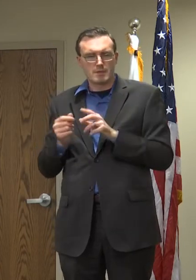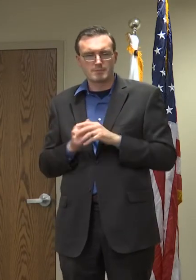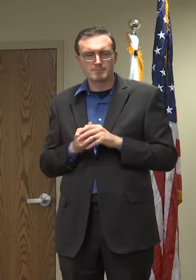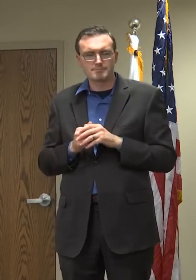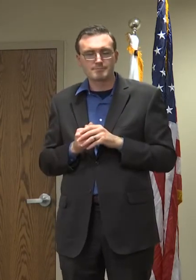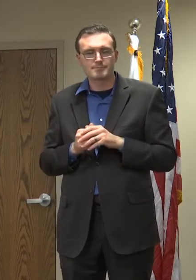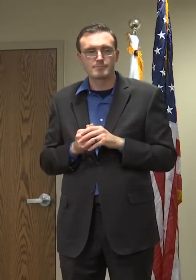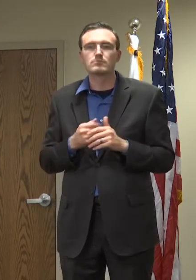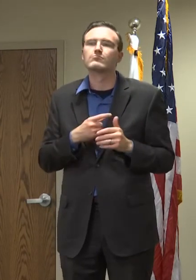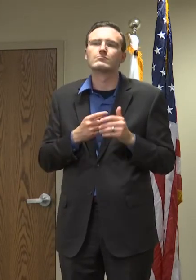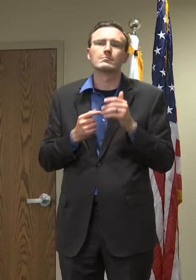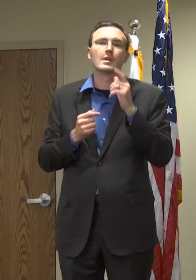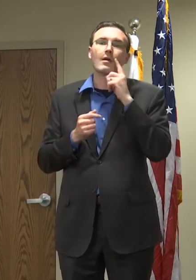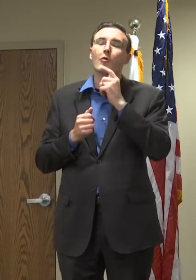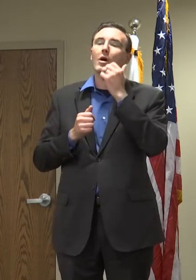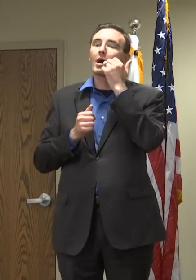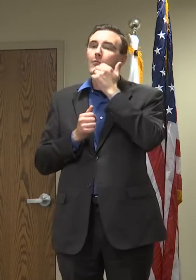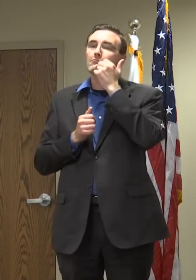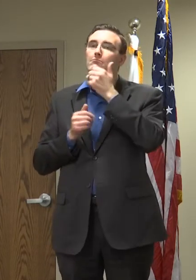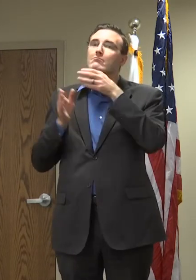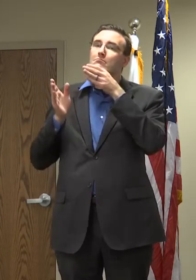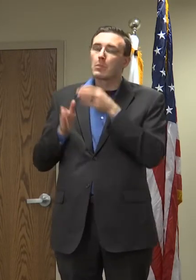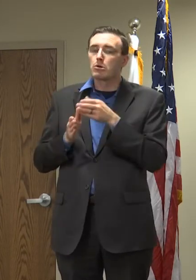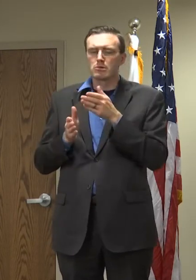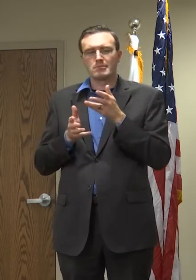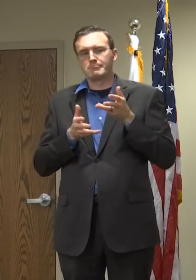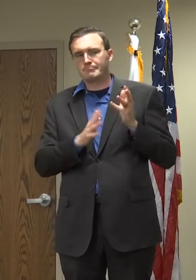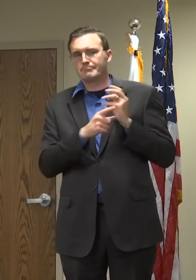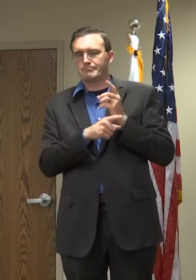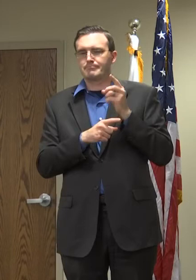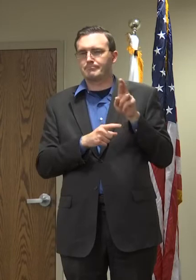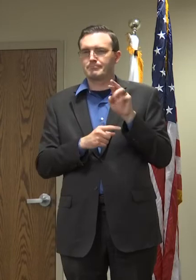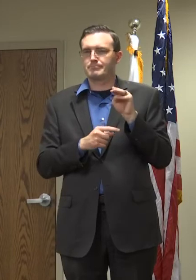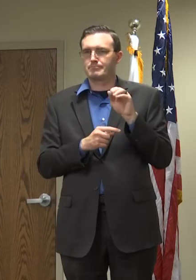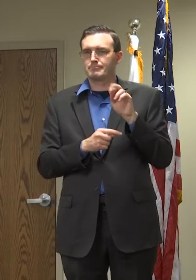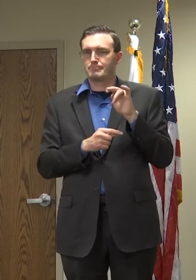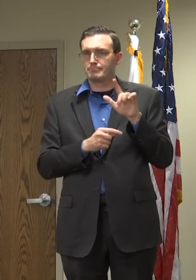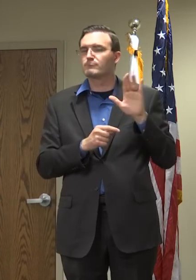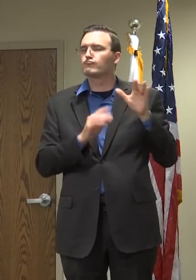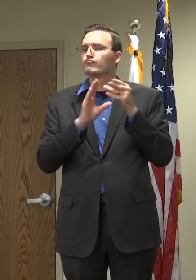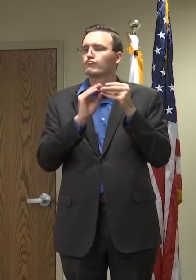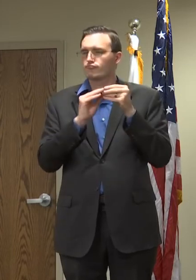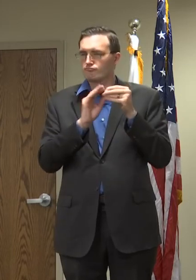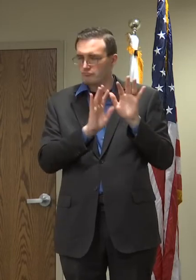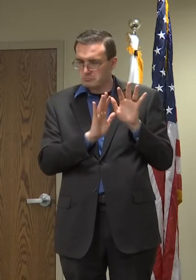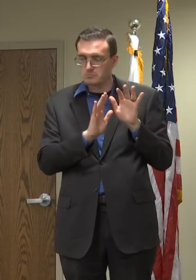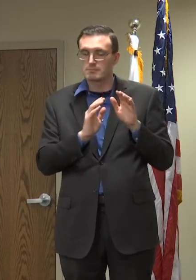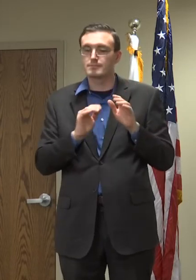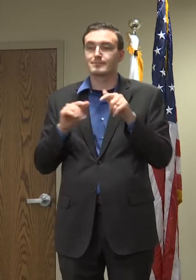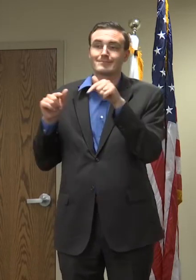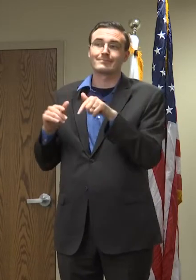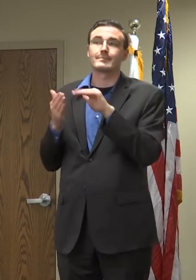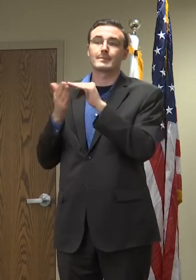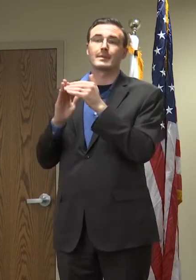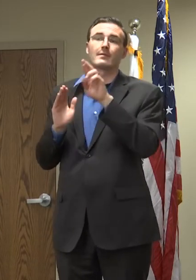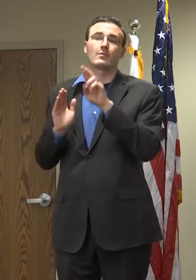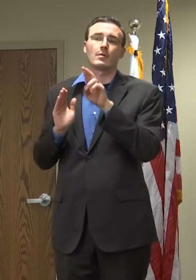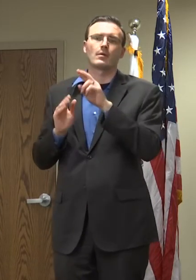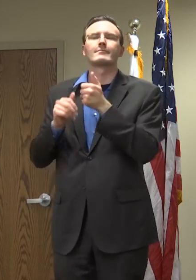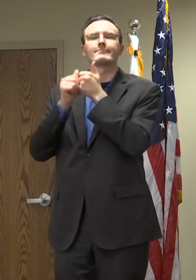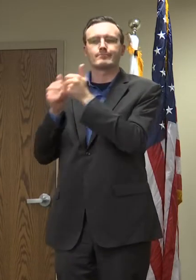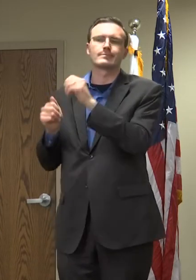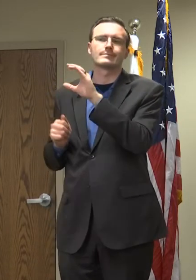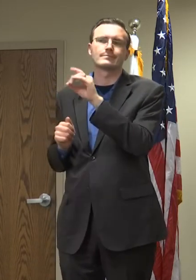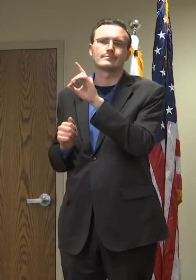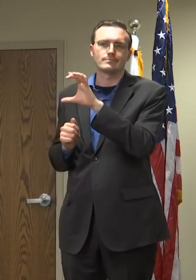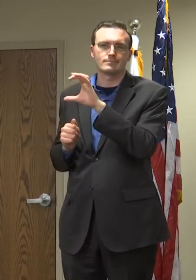talk about like the average citizen. I can tell you at the city of Rockford, we are following the CDC guidelines in the areas